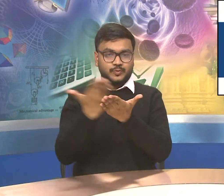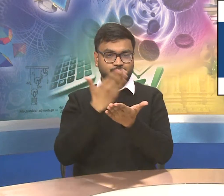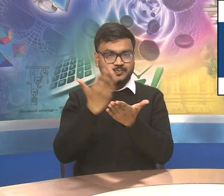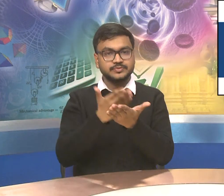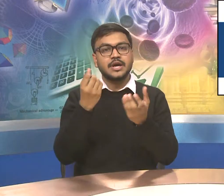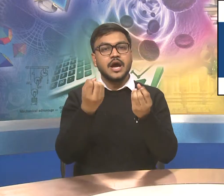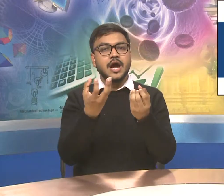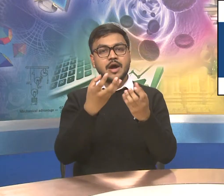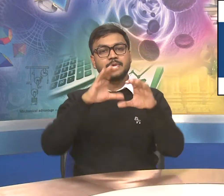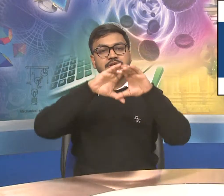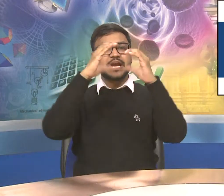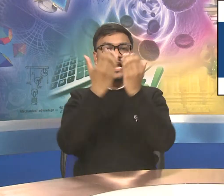Subject: